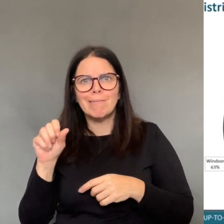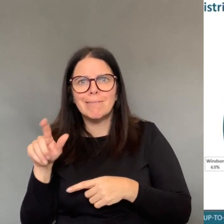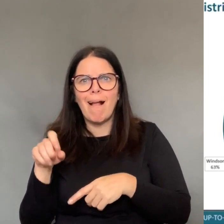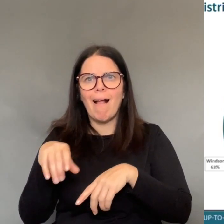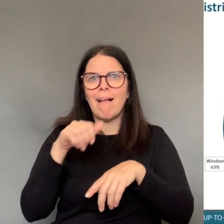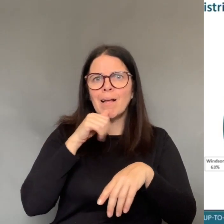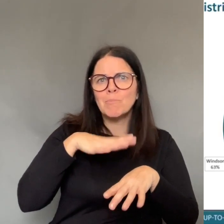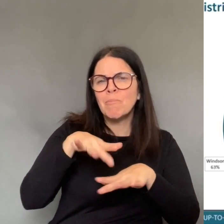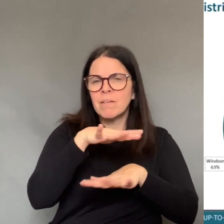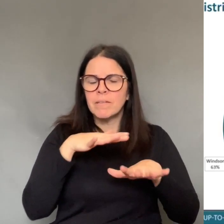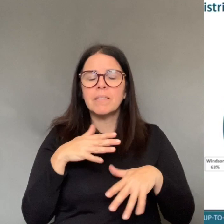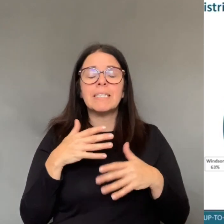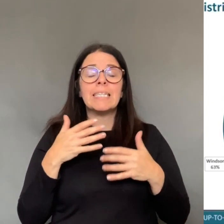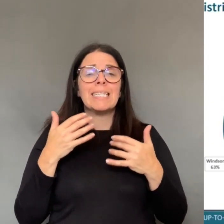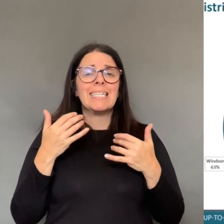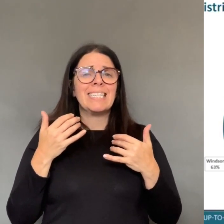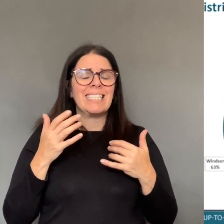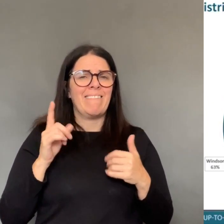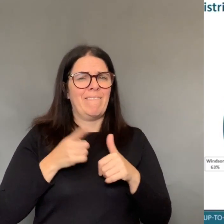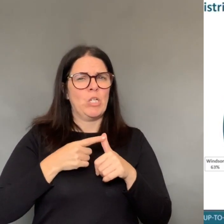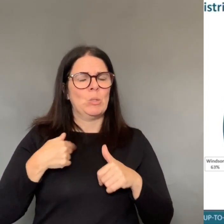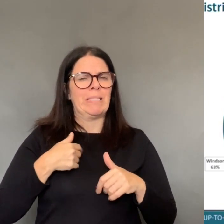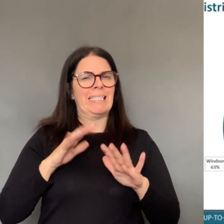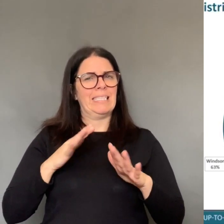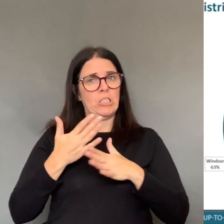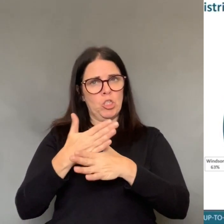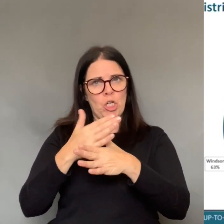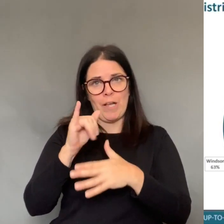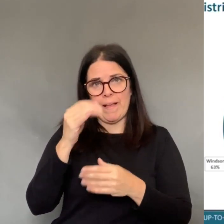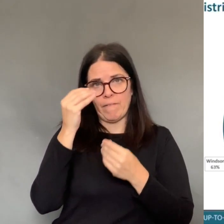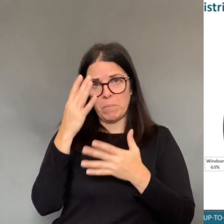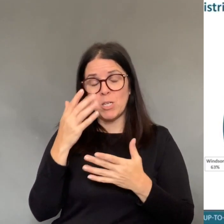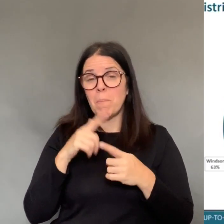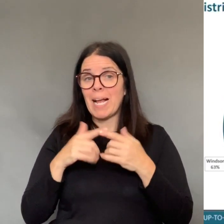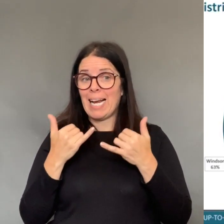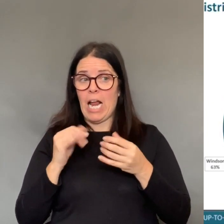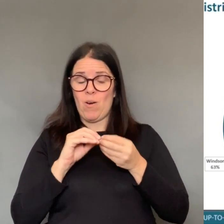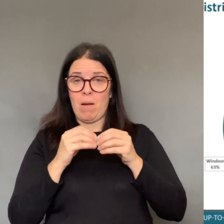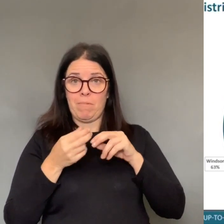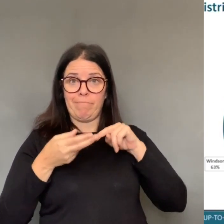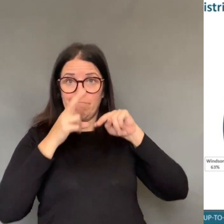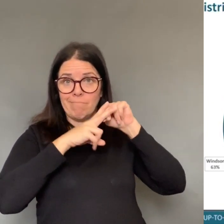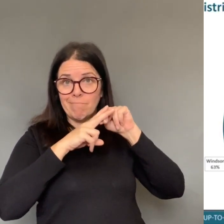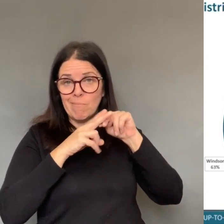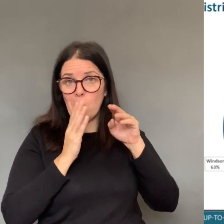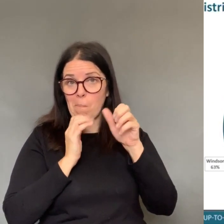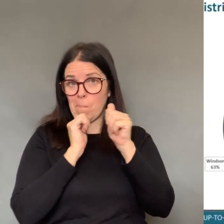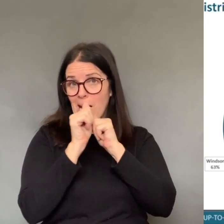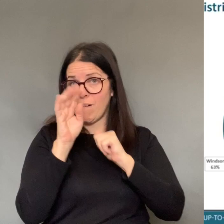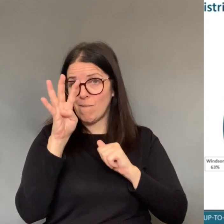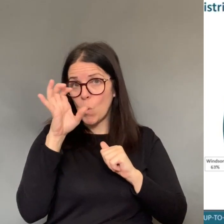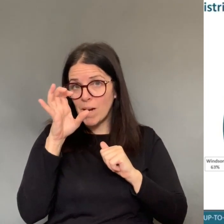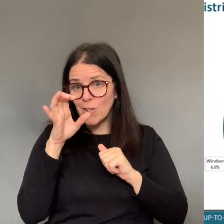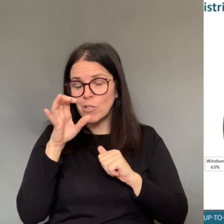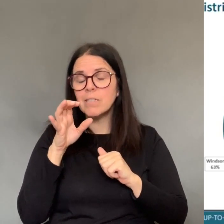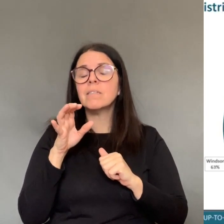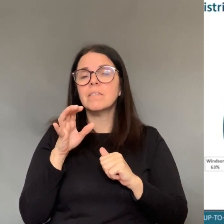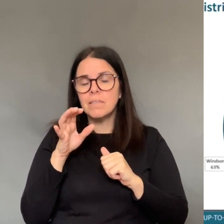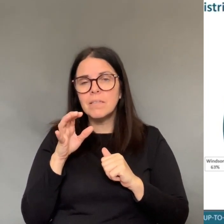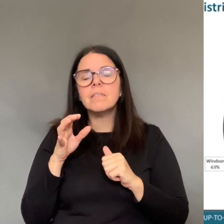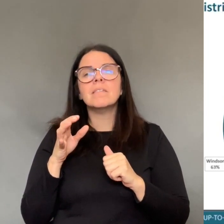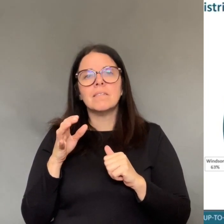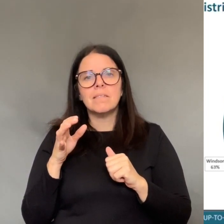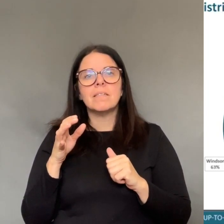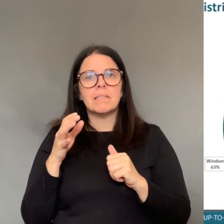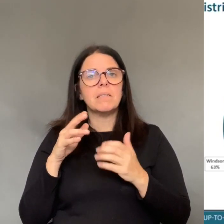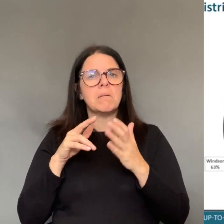taking the same precaution. It doesn't mean if their community is safer or if their community is more dangerous. Having